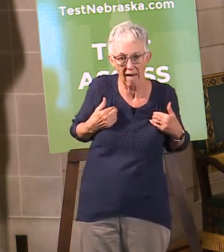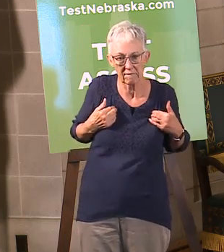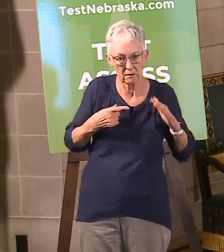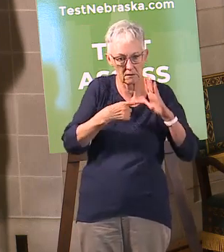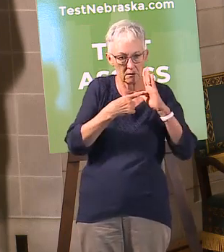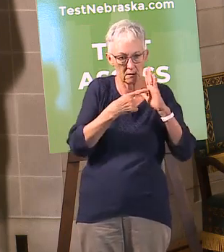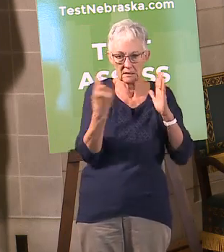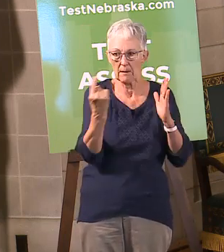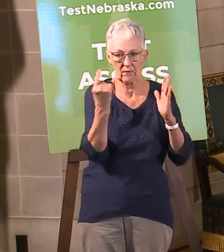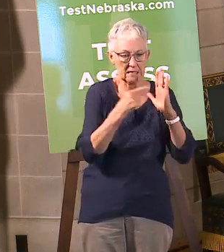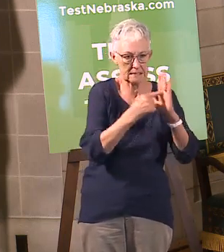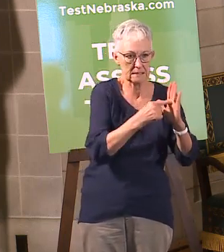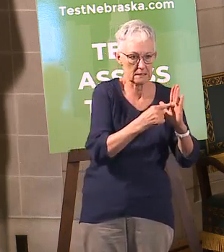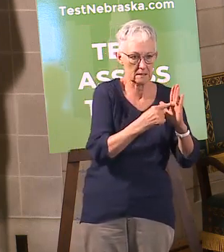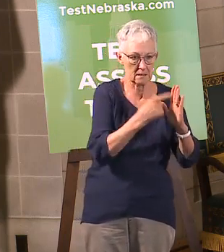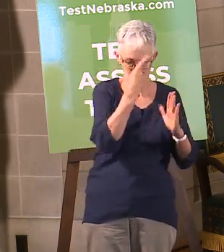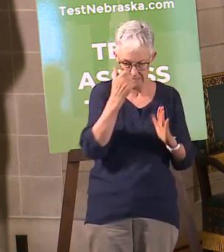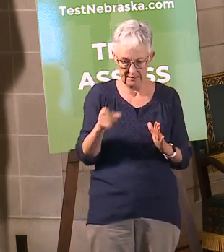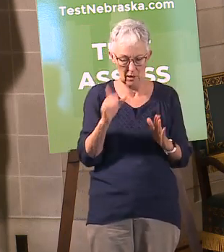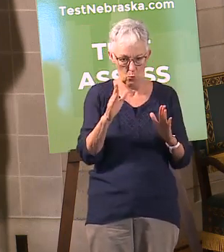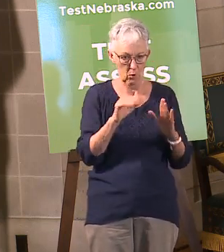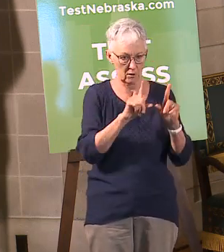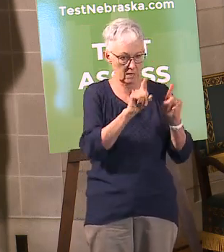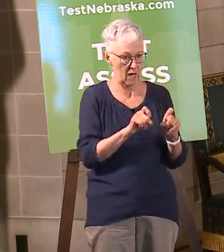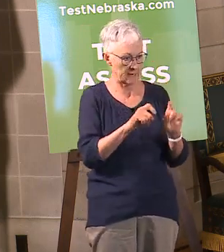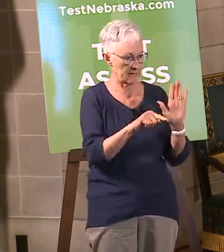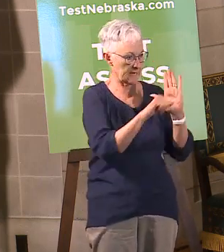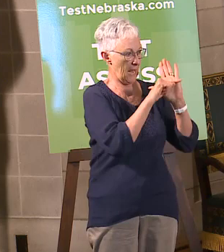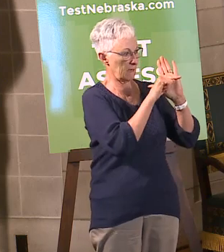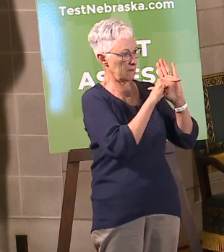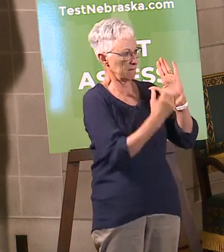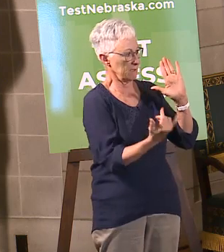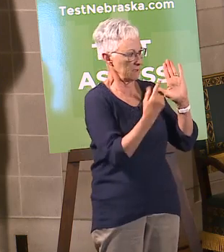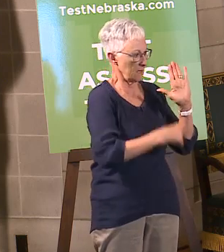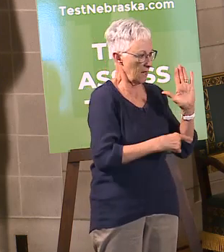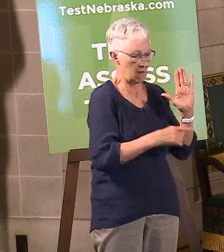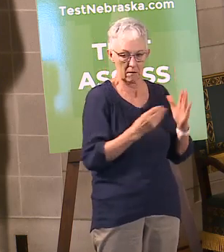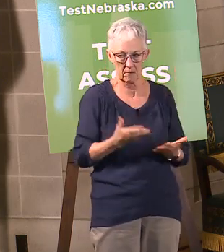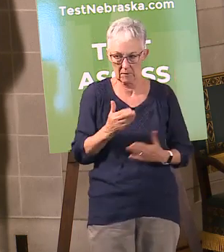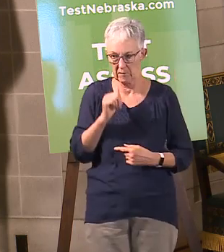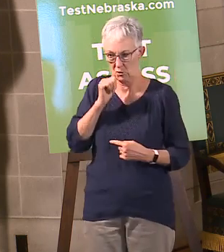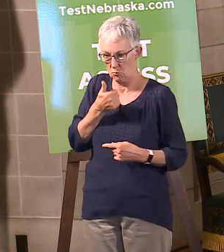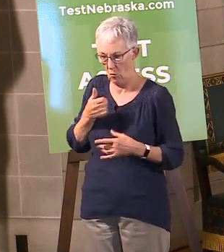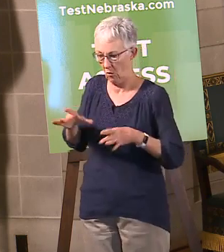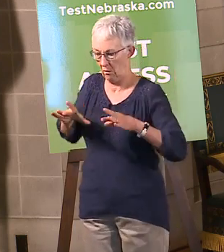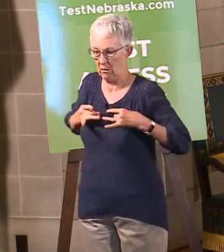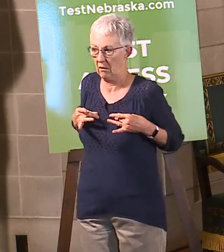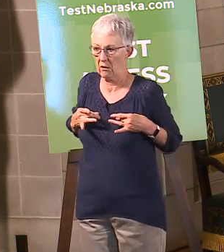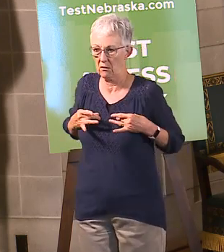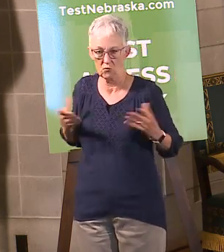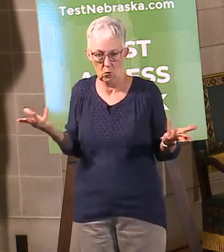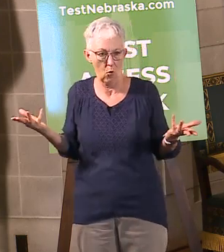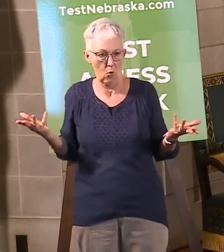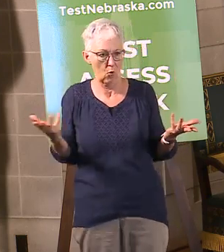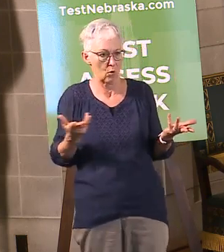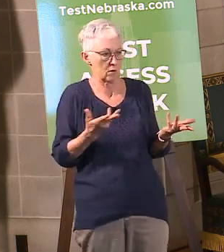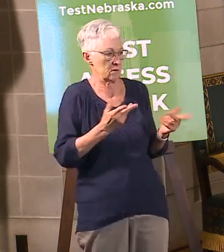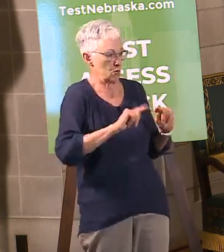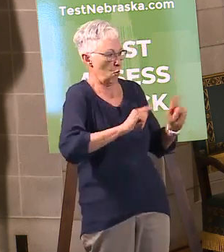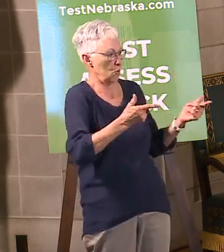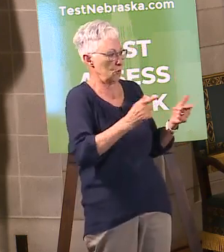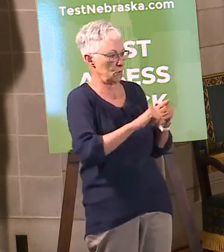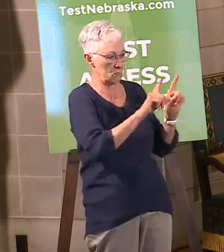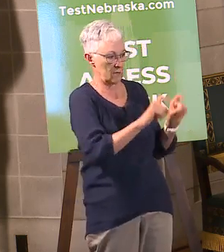one day and then contact the virus in the following days. But this is taken on a case-by-case basis